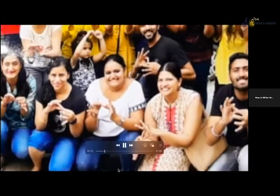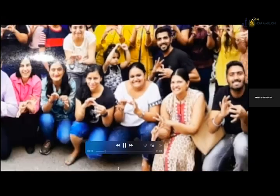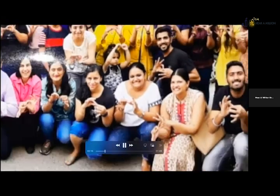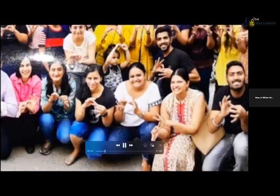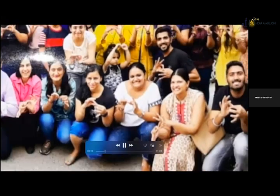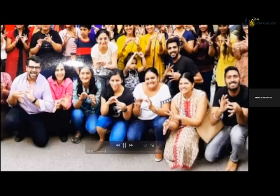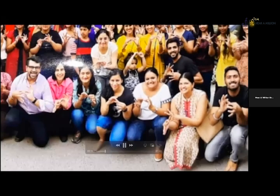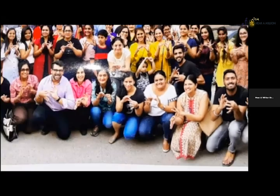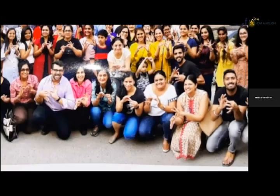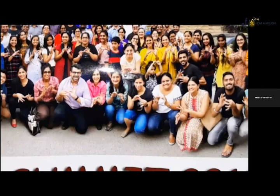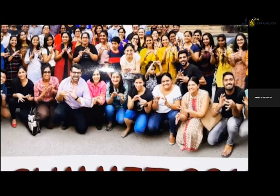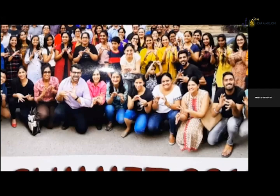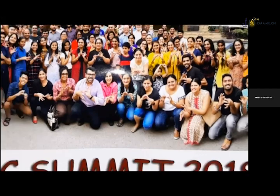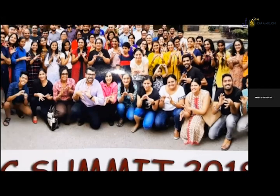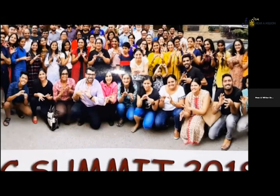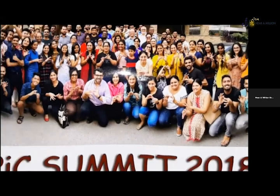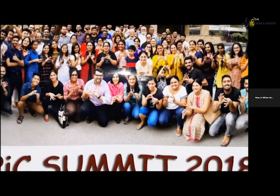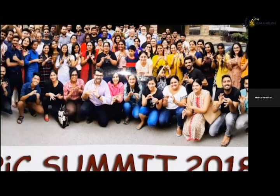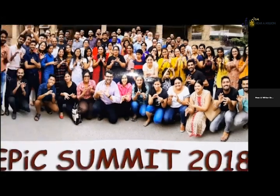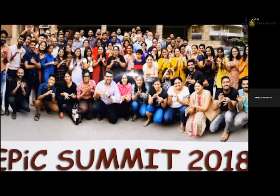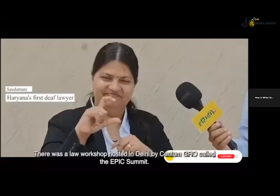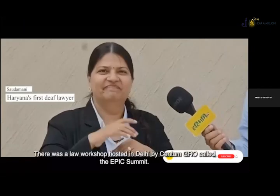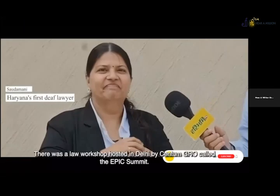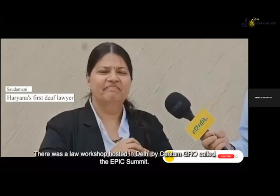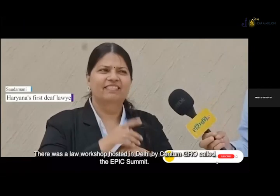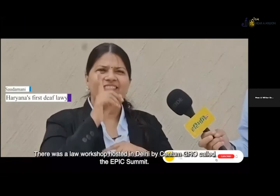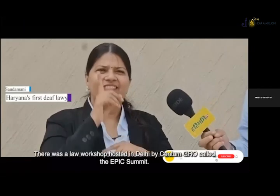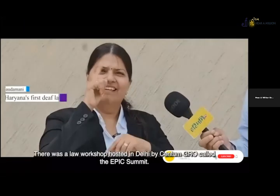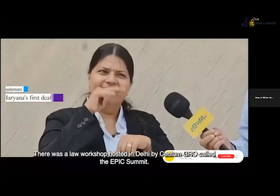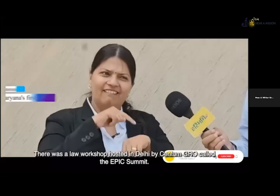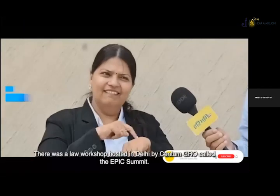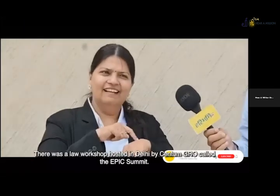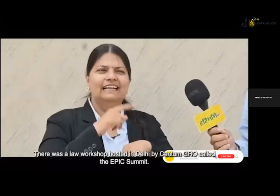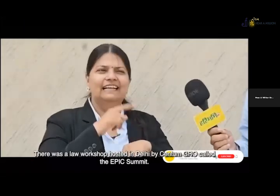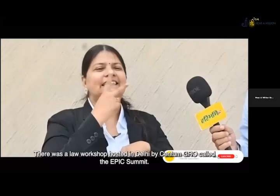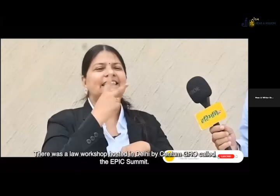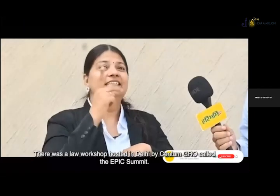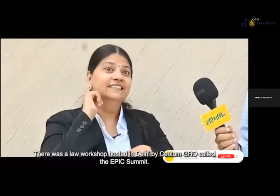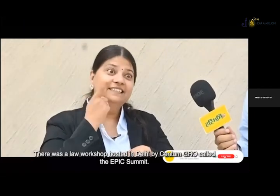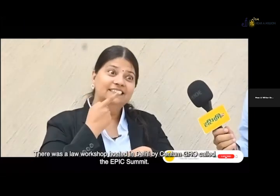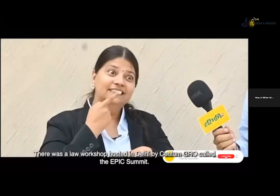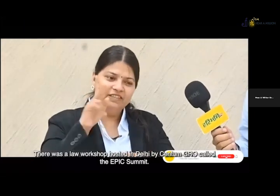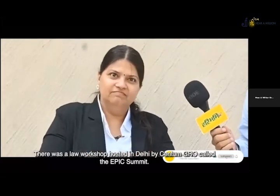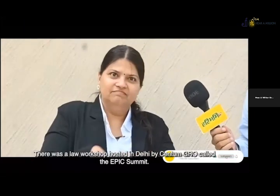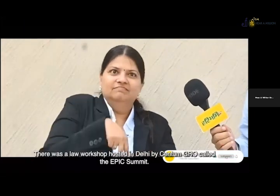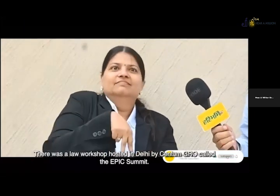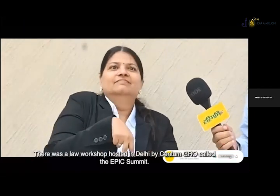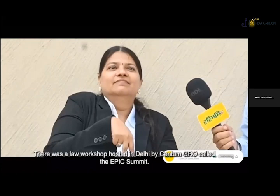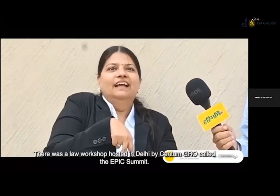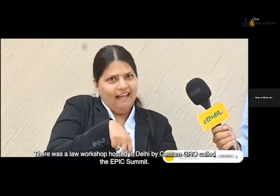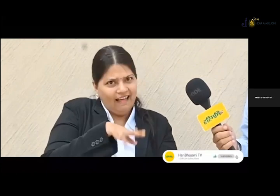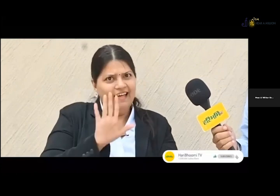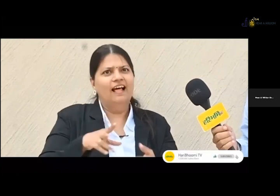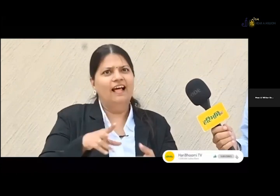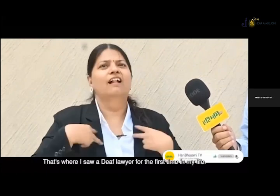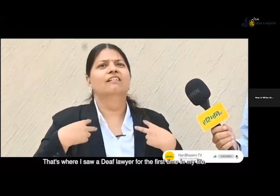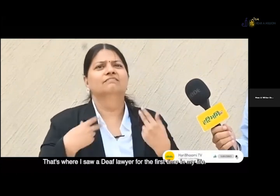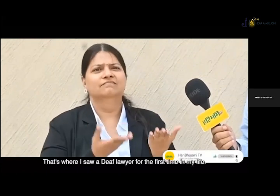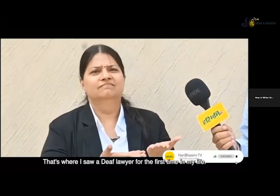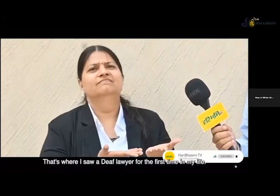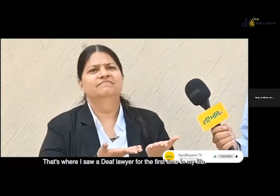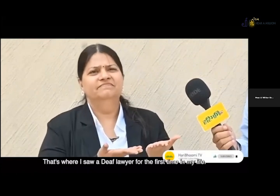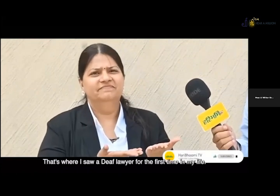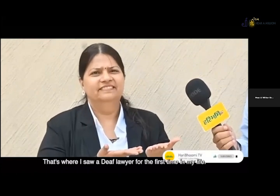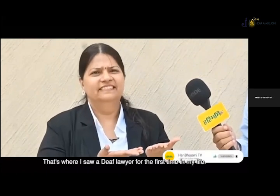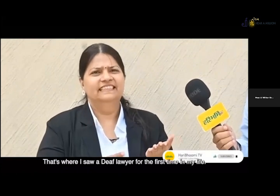Central. there was a law workshop where